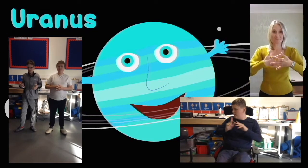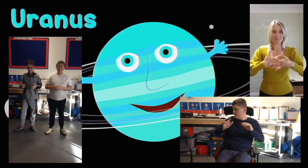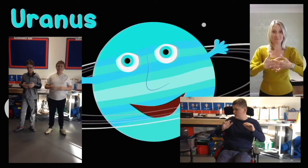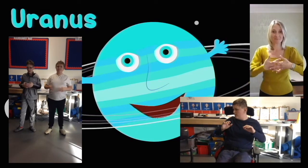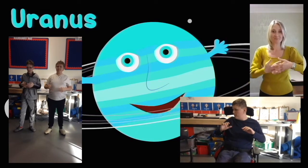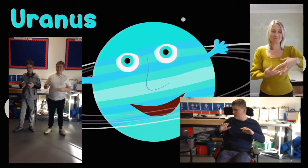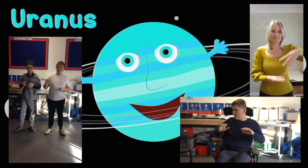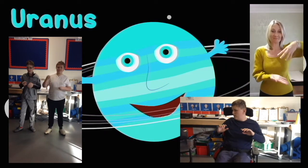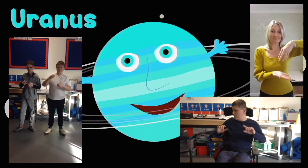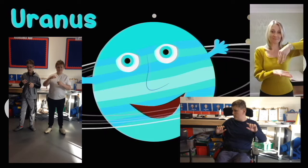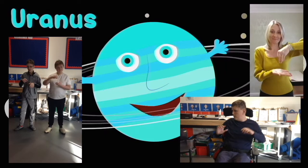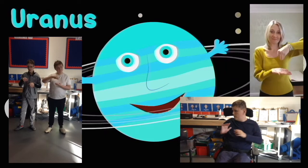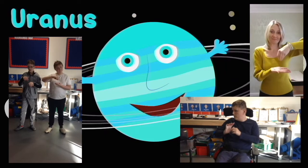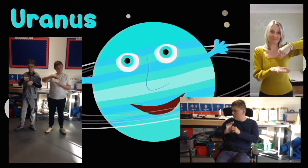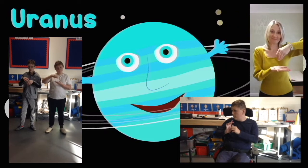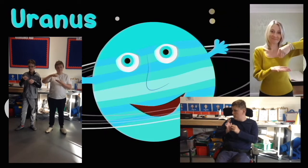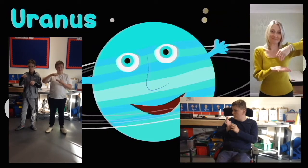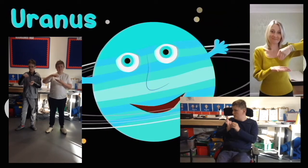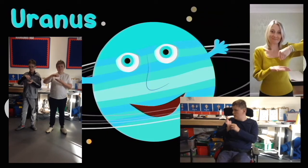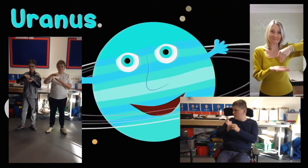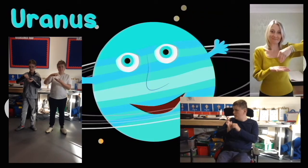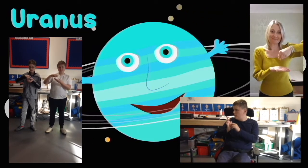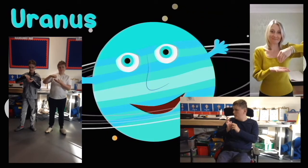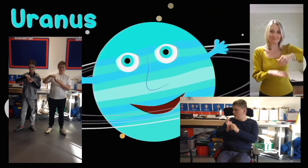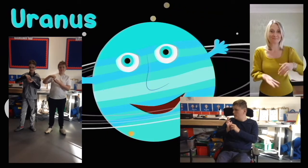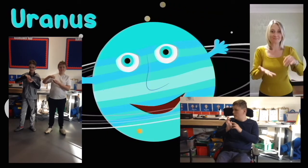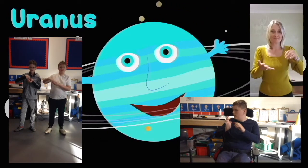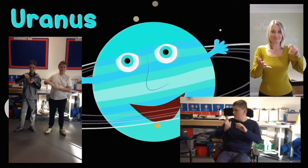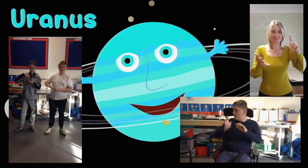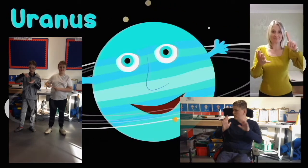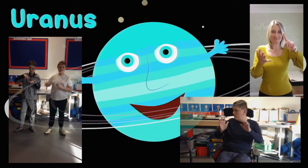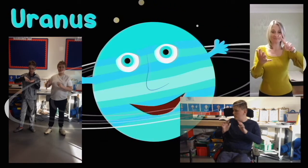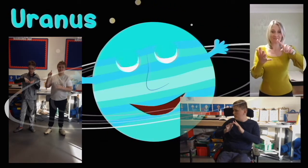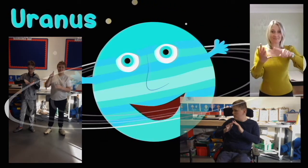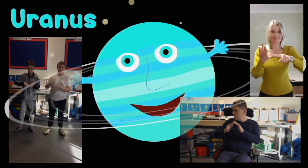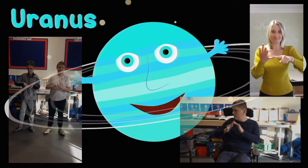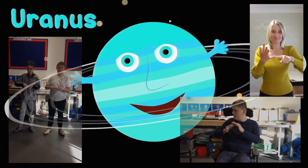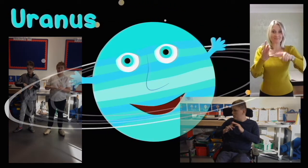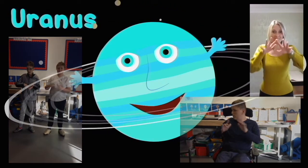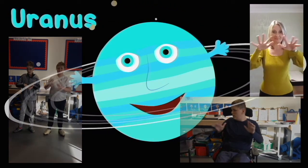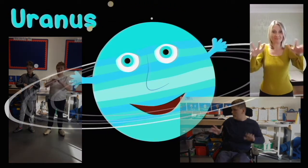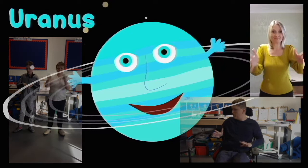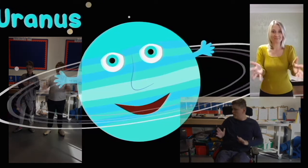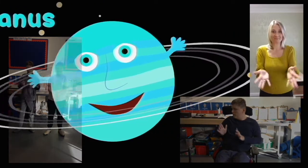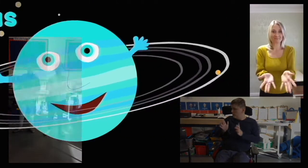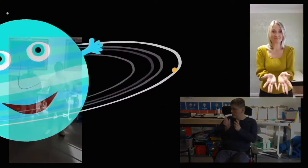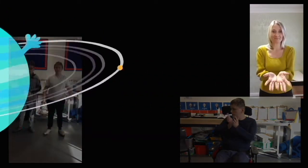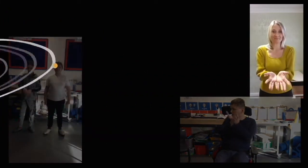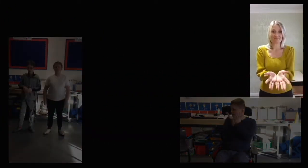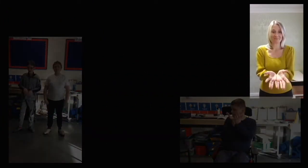And I have rings made of dust. I am Uranus.